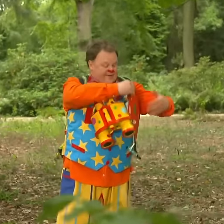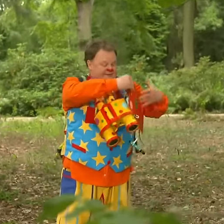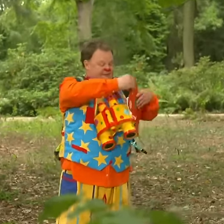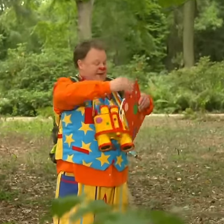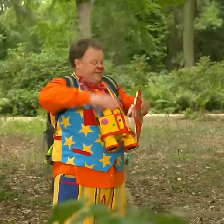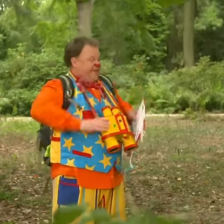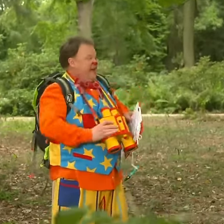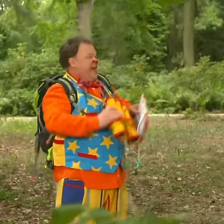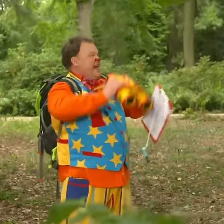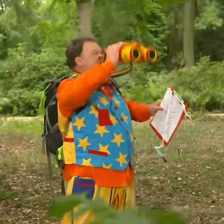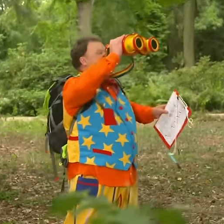Right.